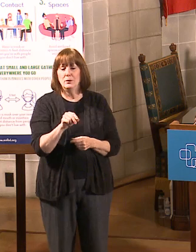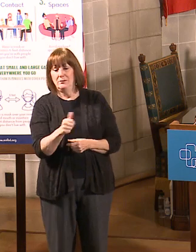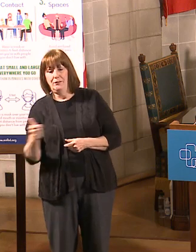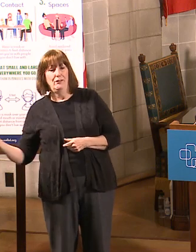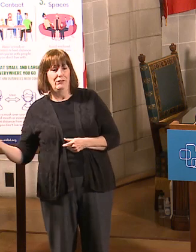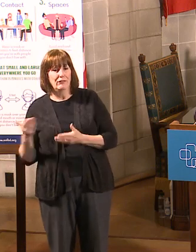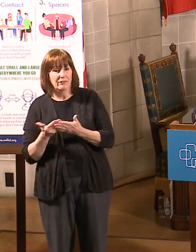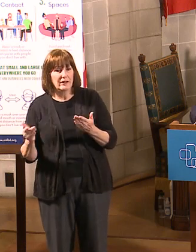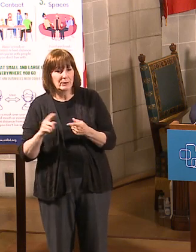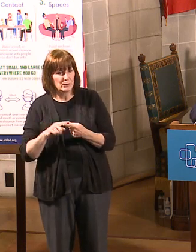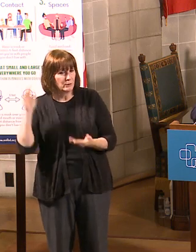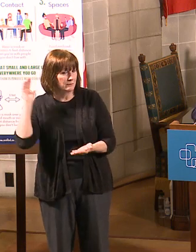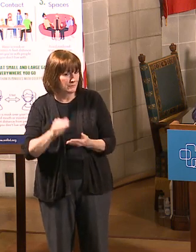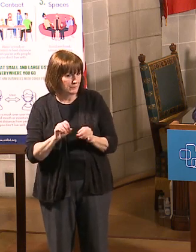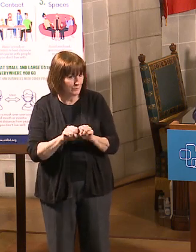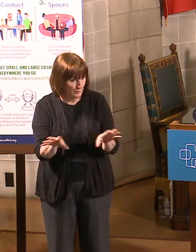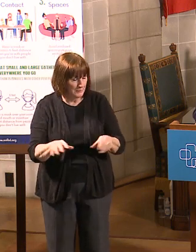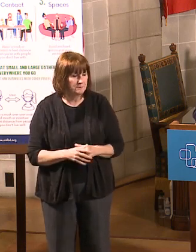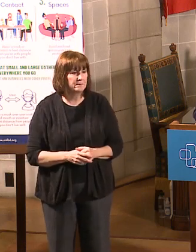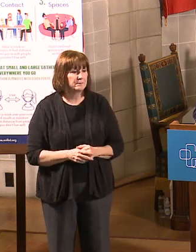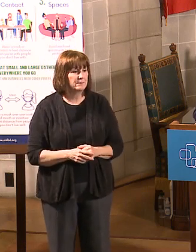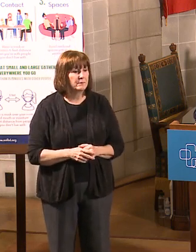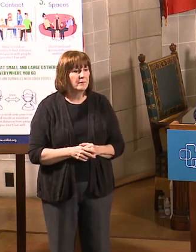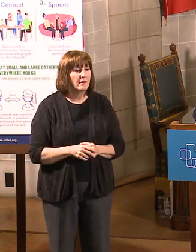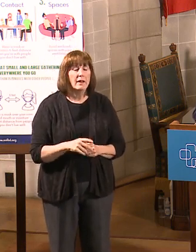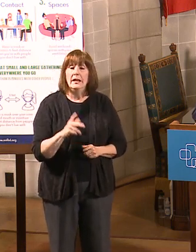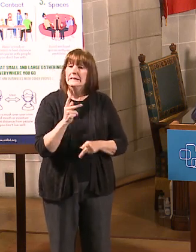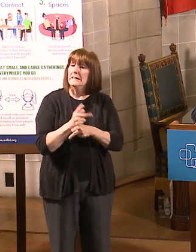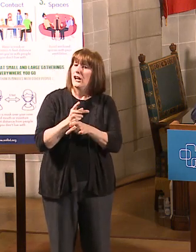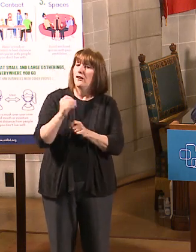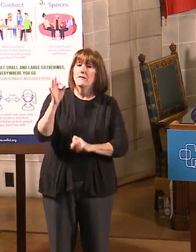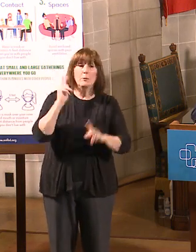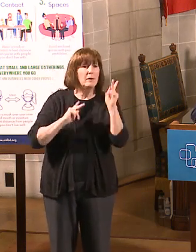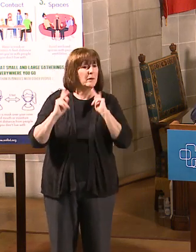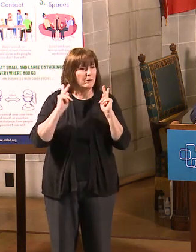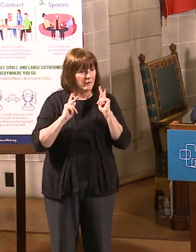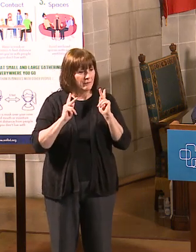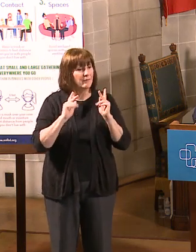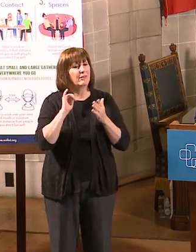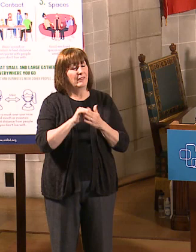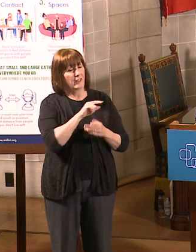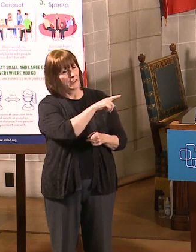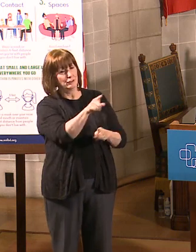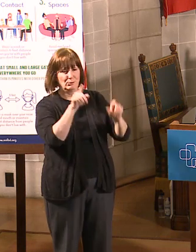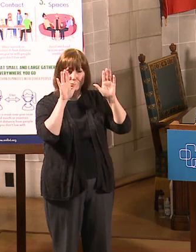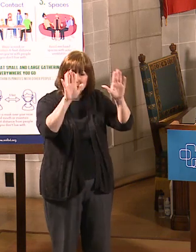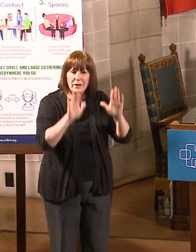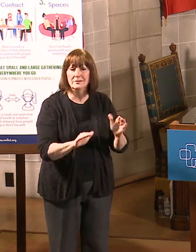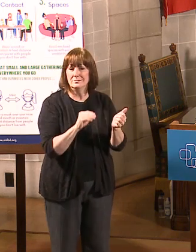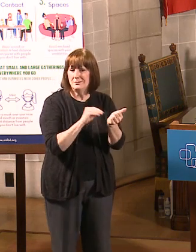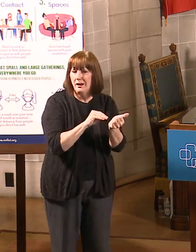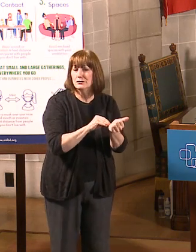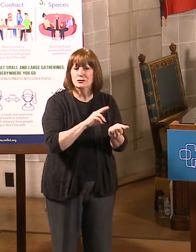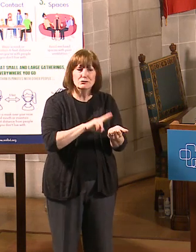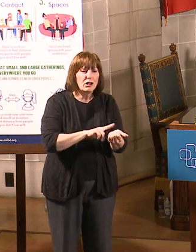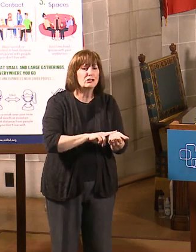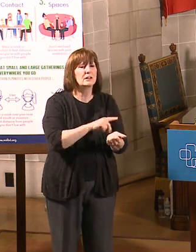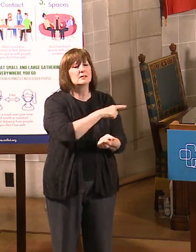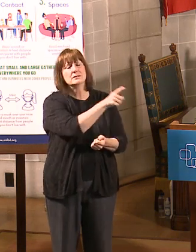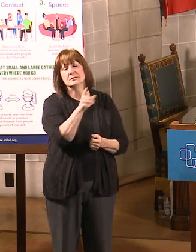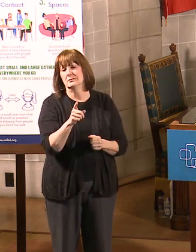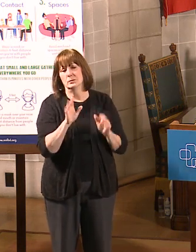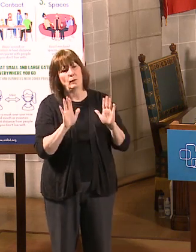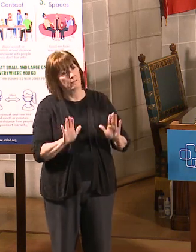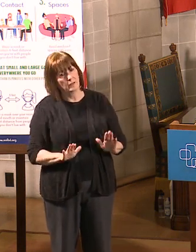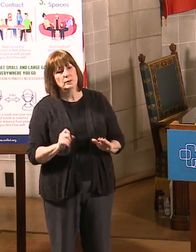take care of people. And when it comes to, again, taking care of people, that's what our great doctors and nurses in the state have been doing. And so, Dr. Antone, I'm going to